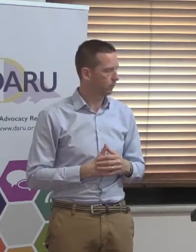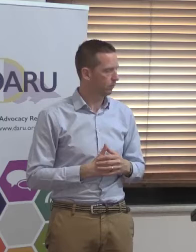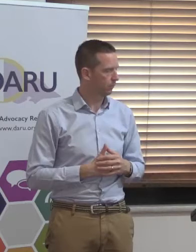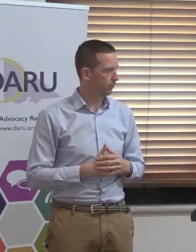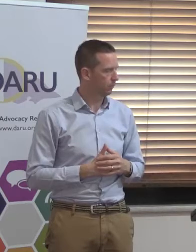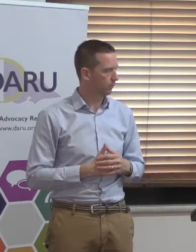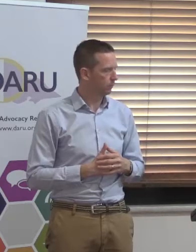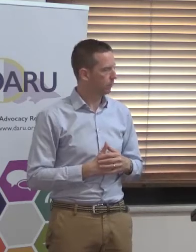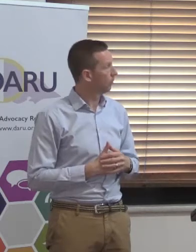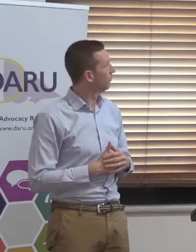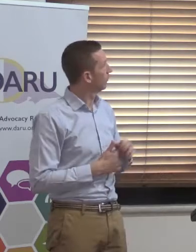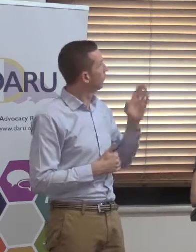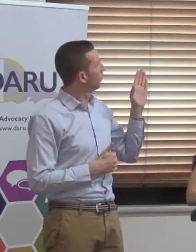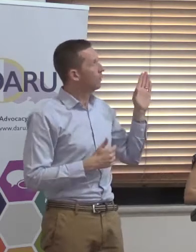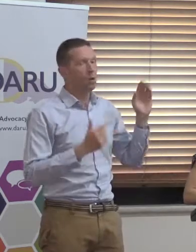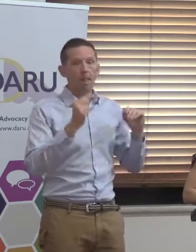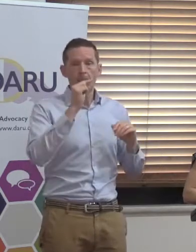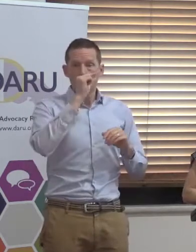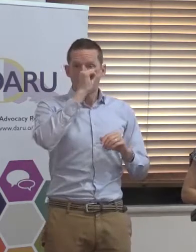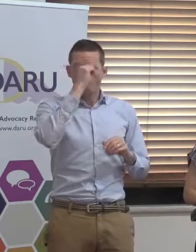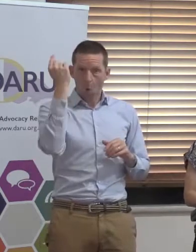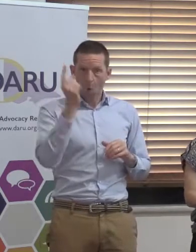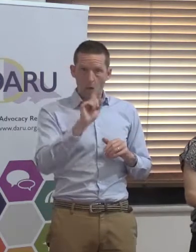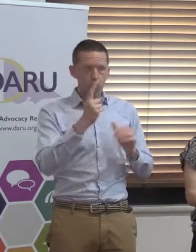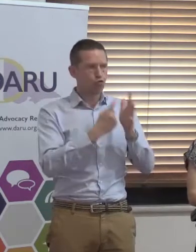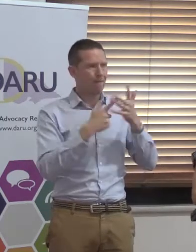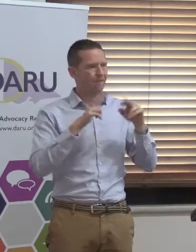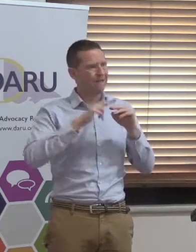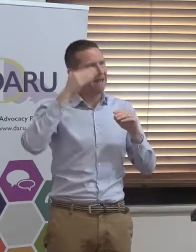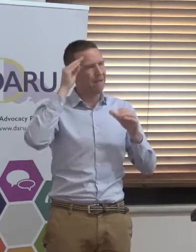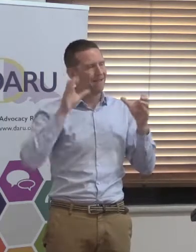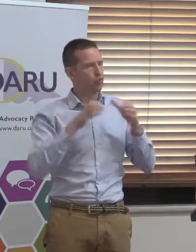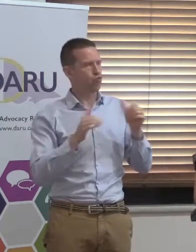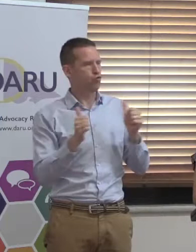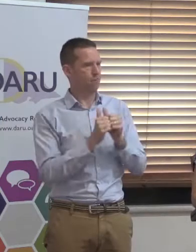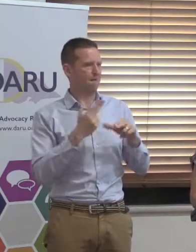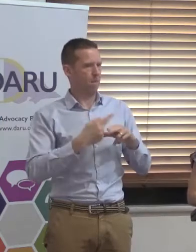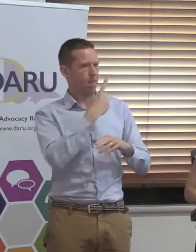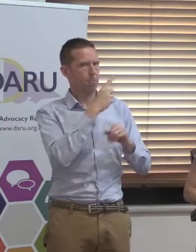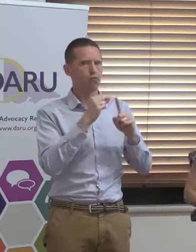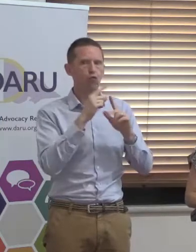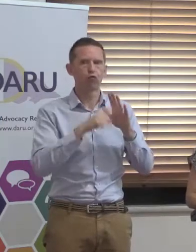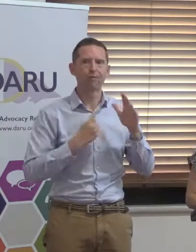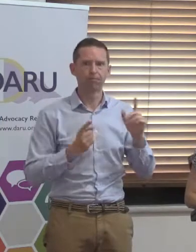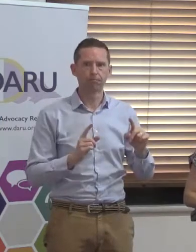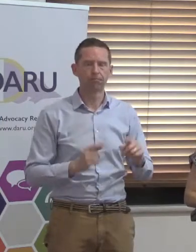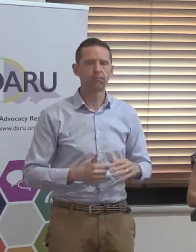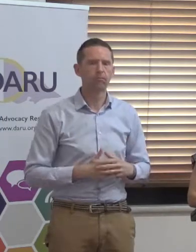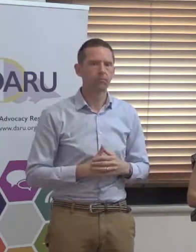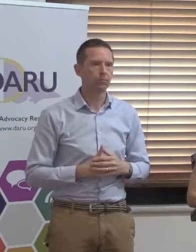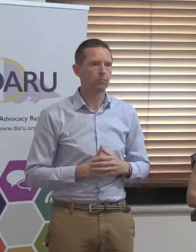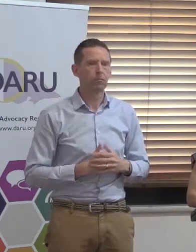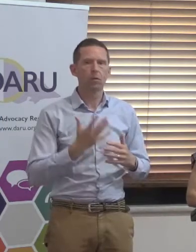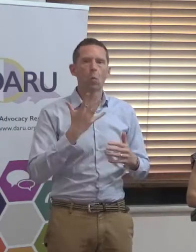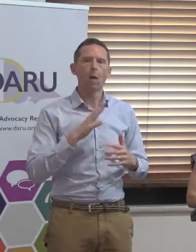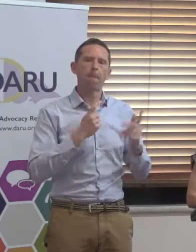So the goal that the reference committee agreed to for the project was for it to be